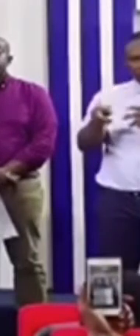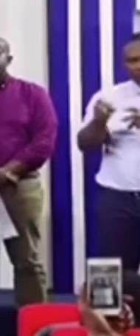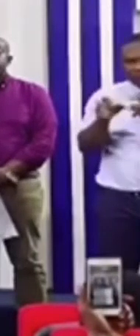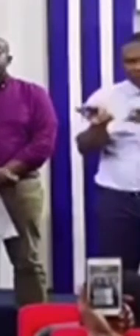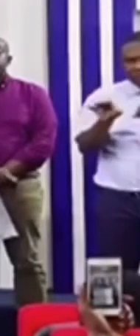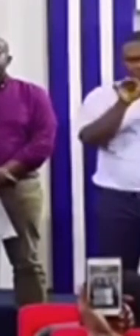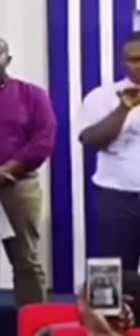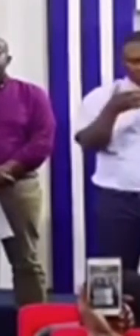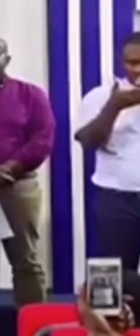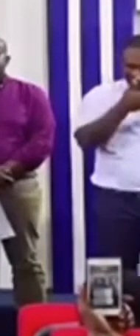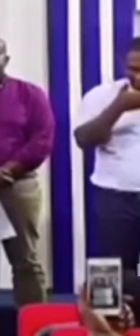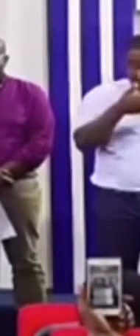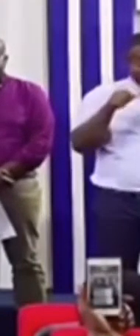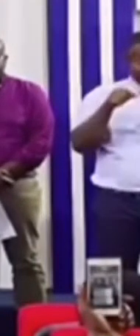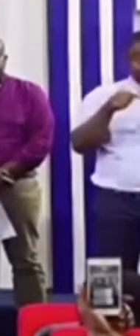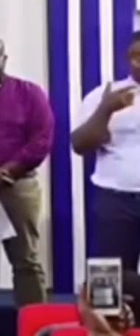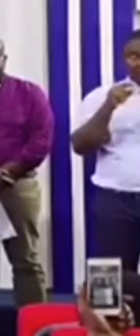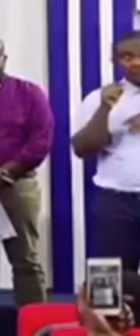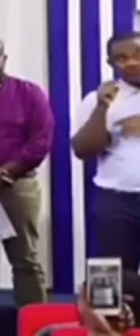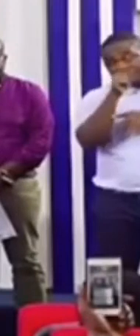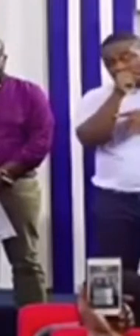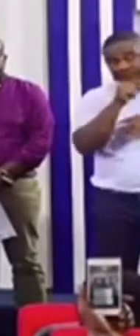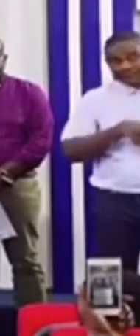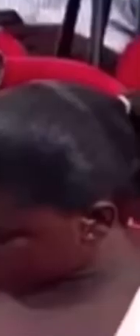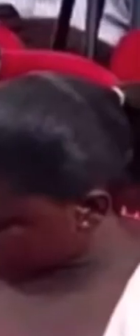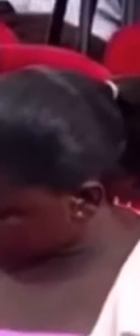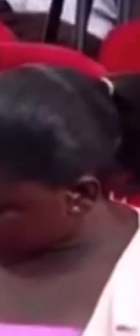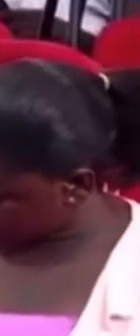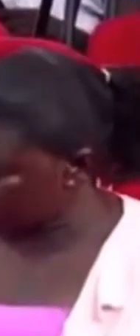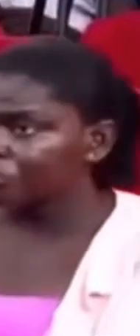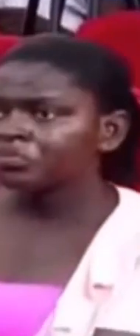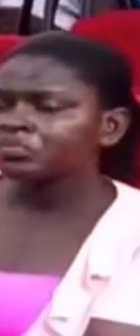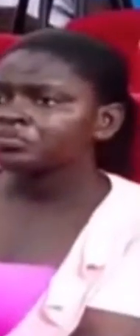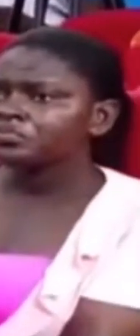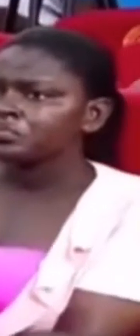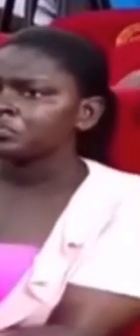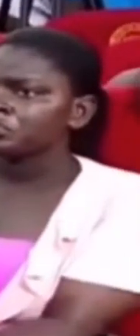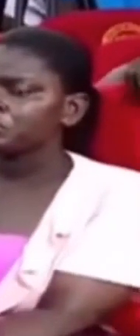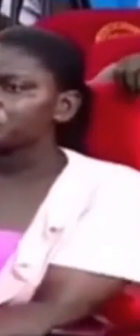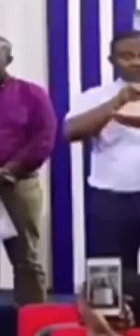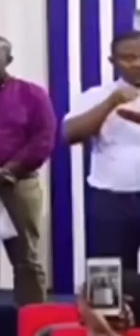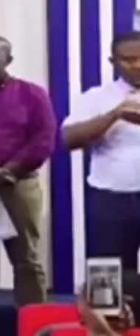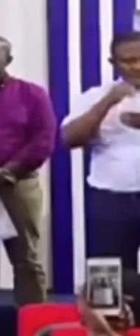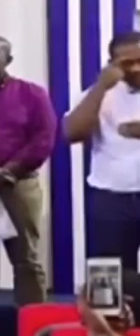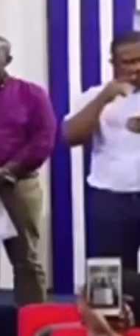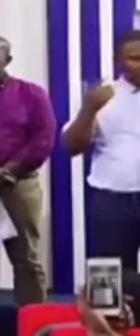The sample from this case was sent to Kumasi Collaborative Center for